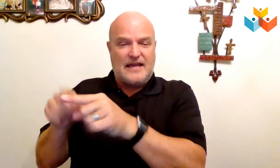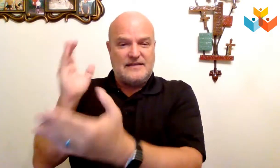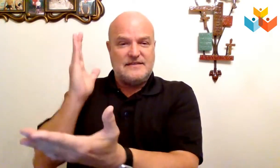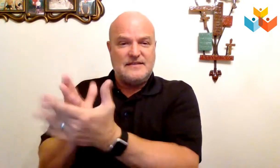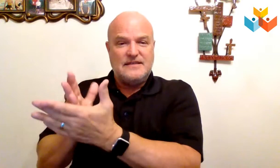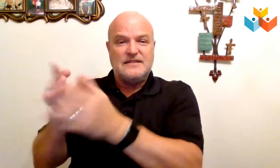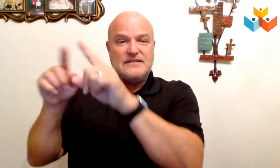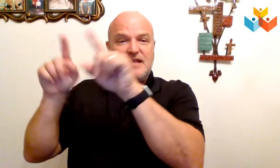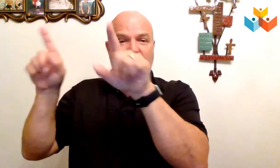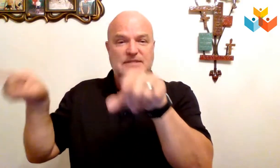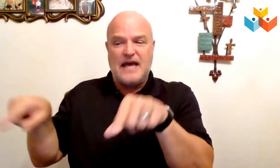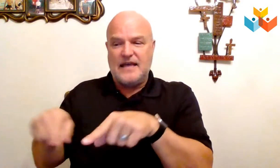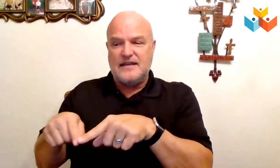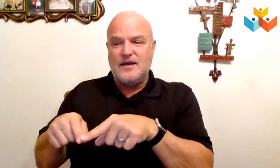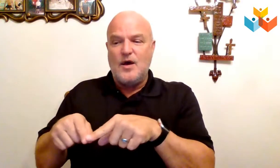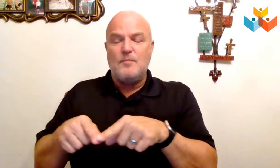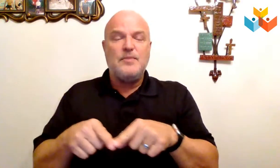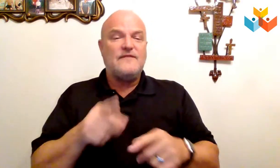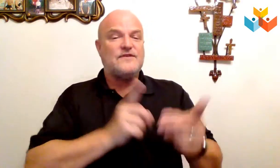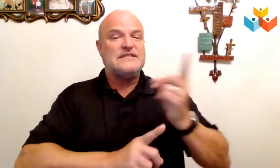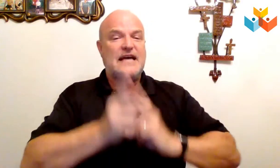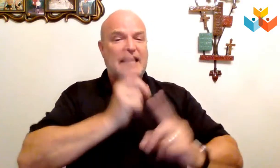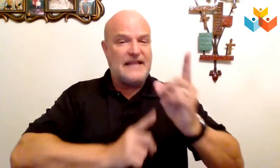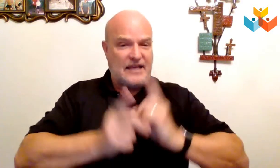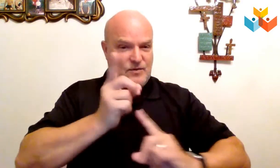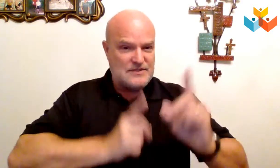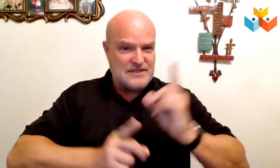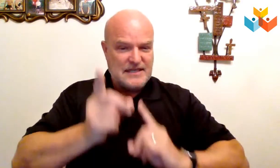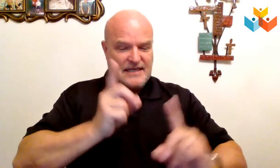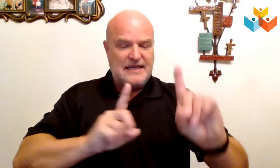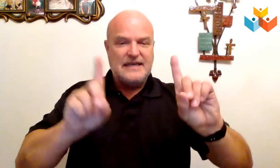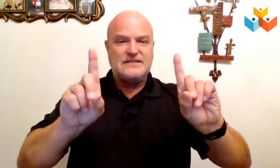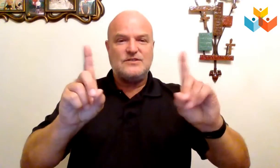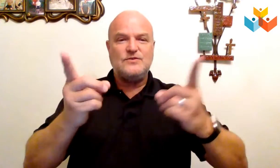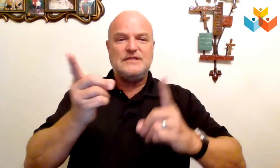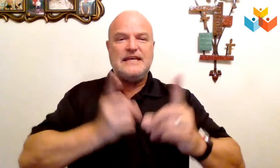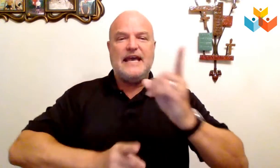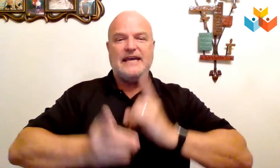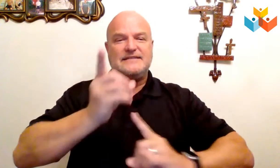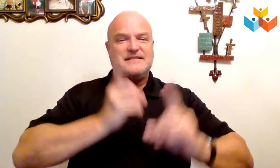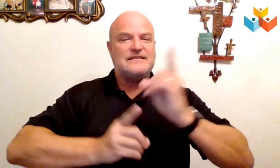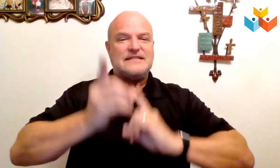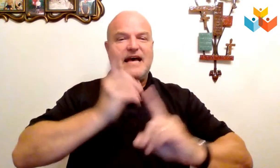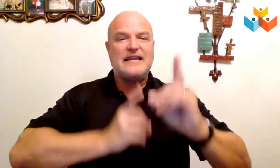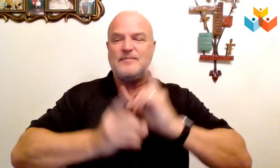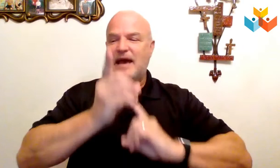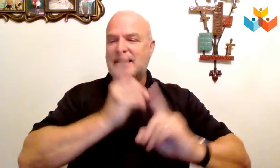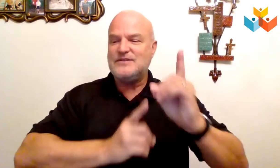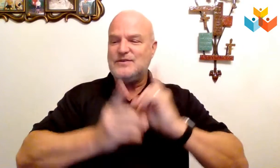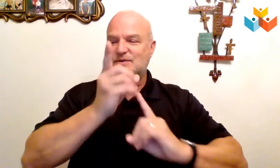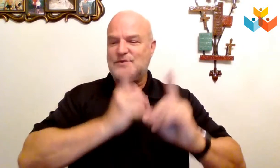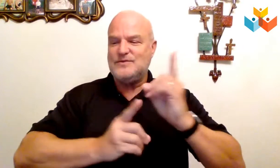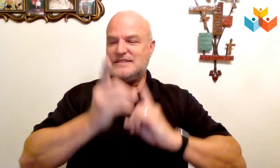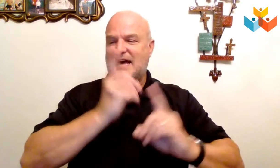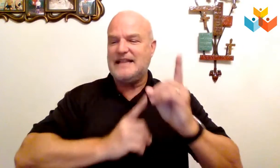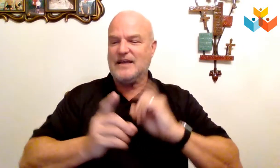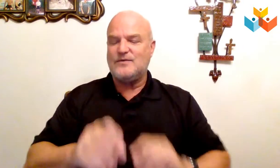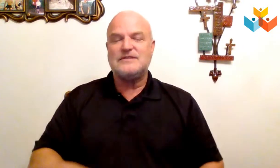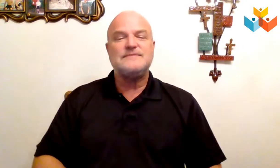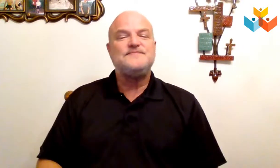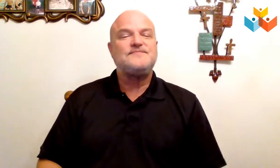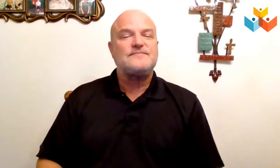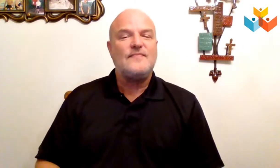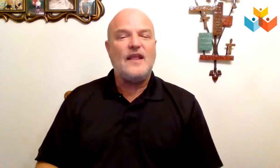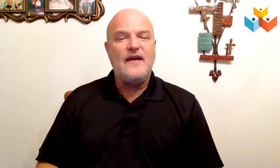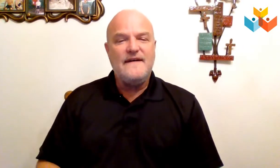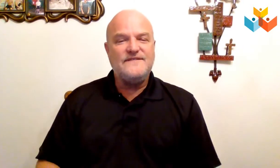sign, stop sign, stop sign. But for sign language, it's 2D hands signing back